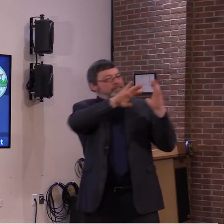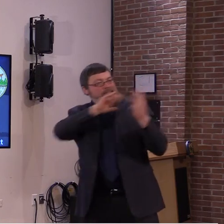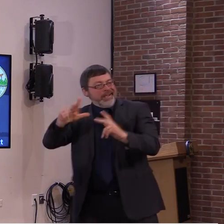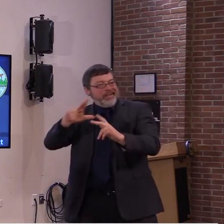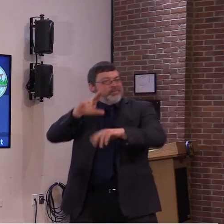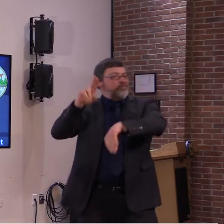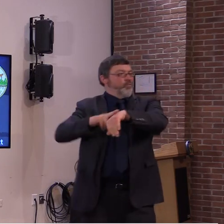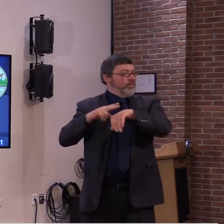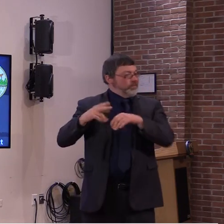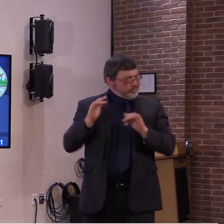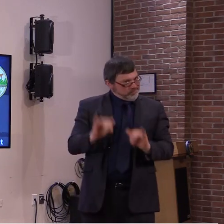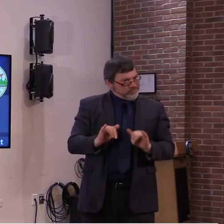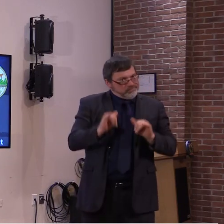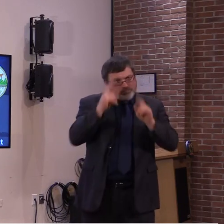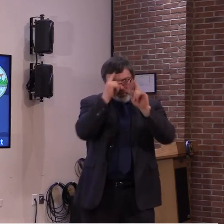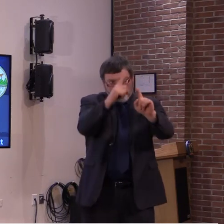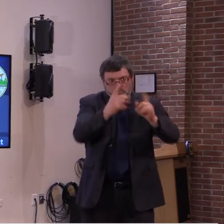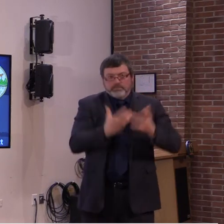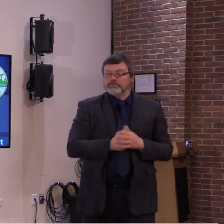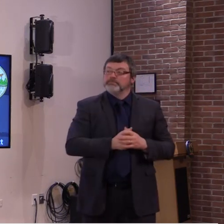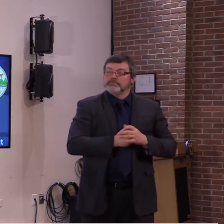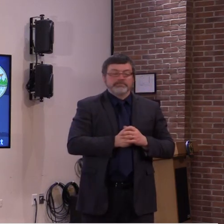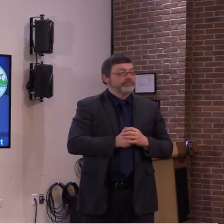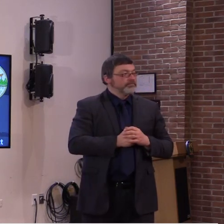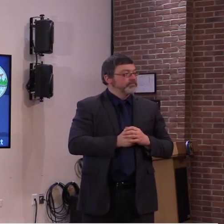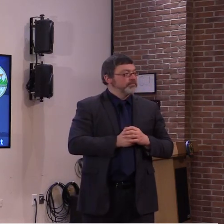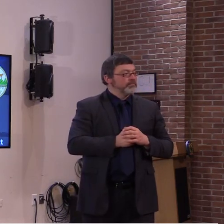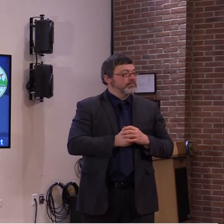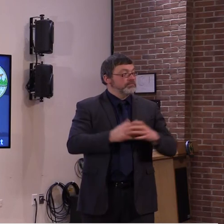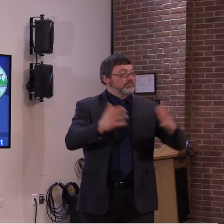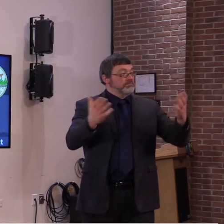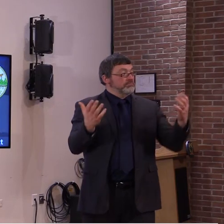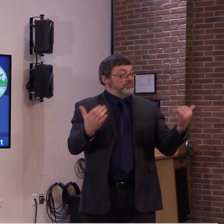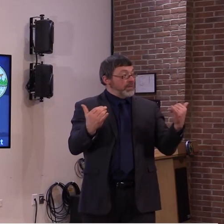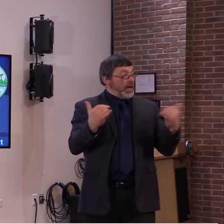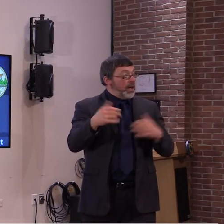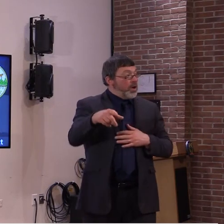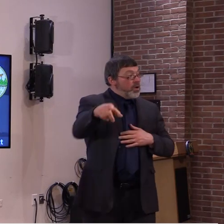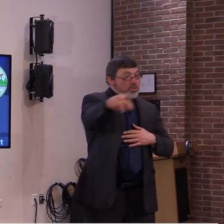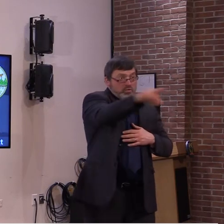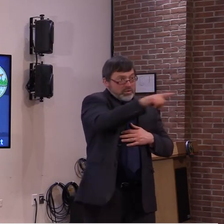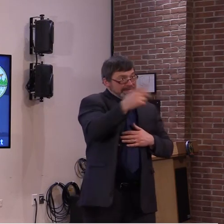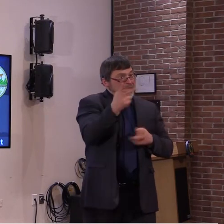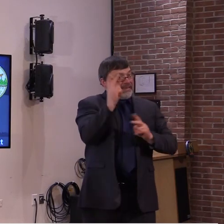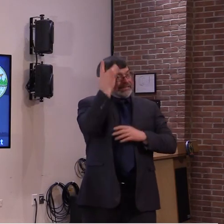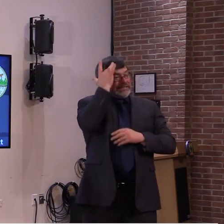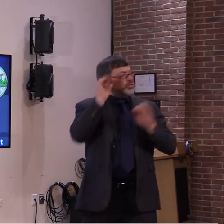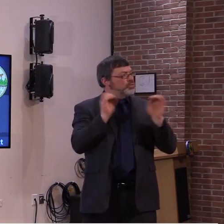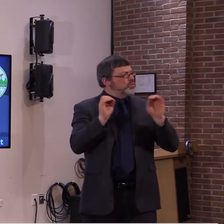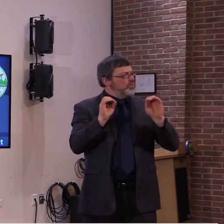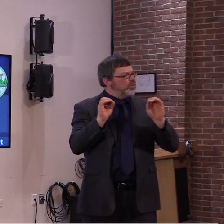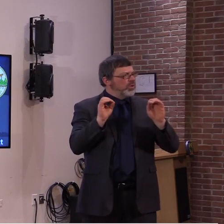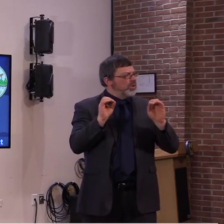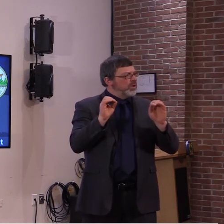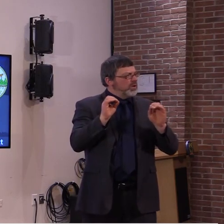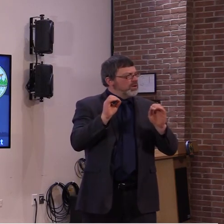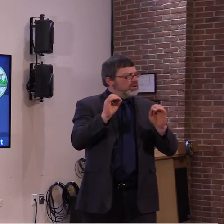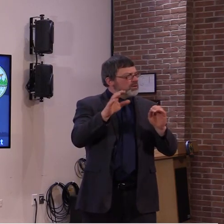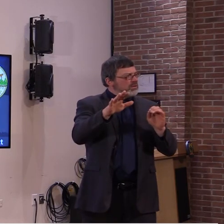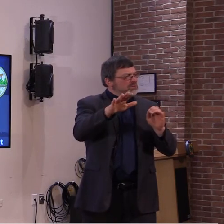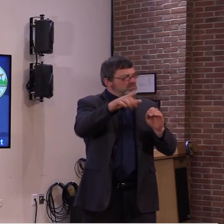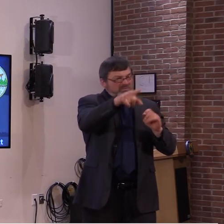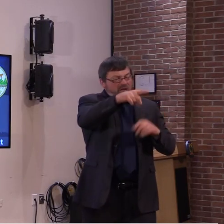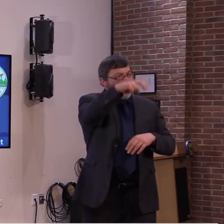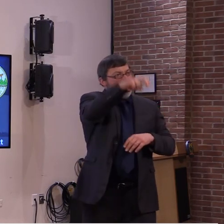COVID symptoms can now get tested at more than 15 regular locations throughout the state, and more of them are now open